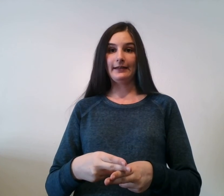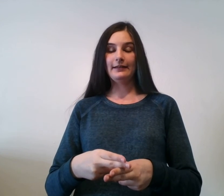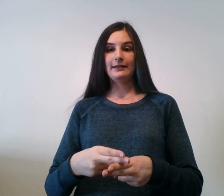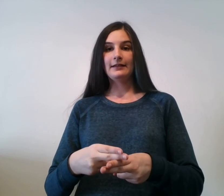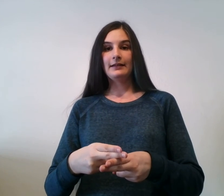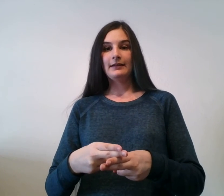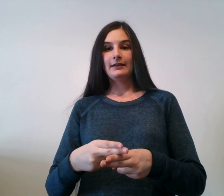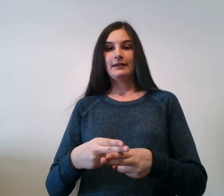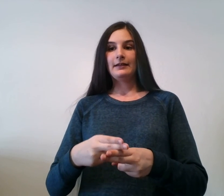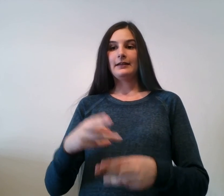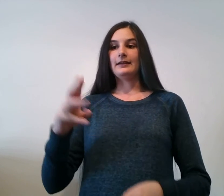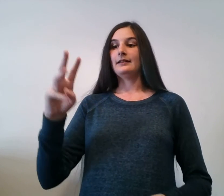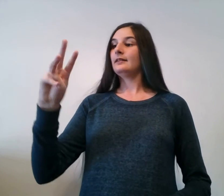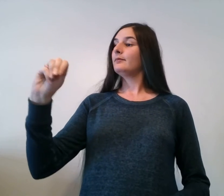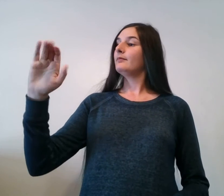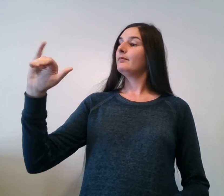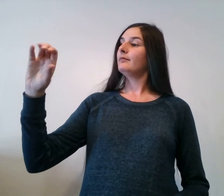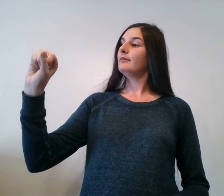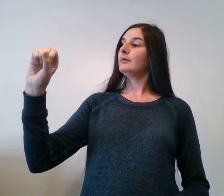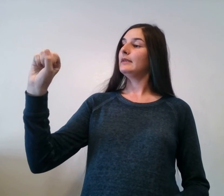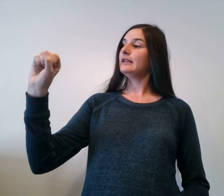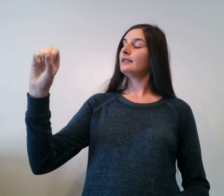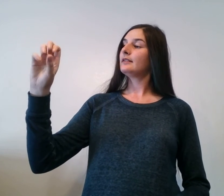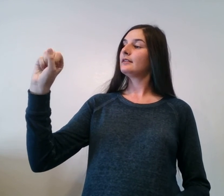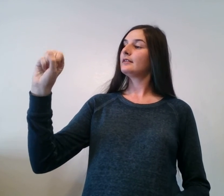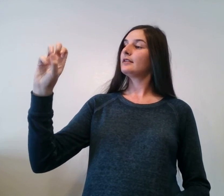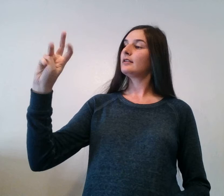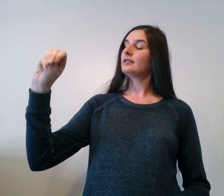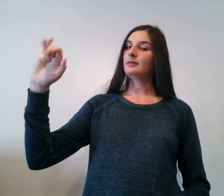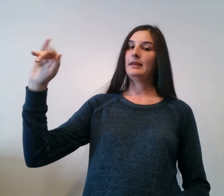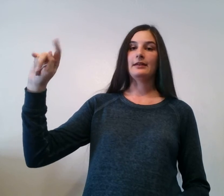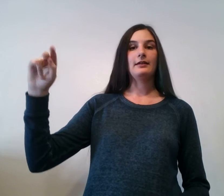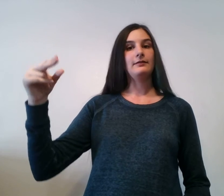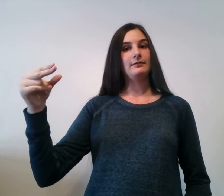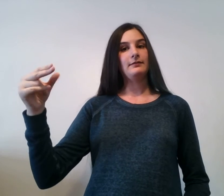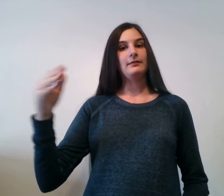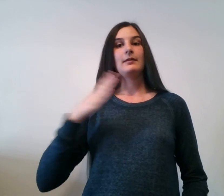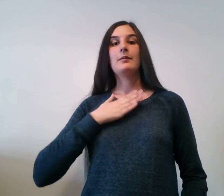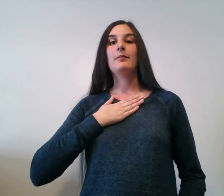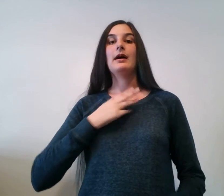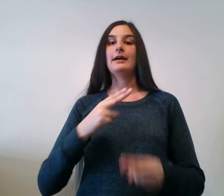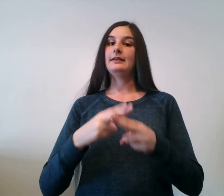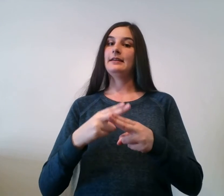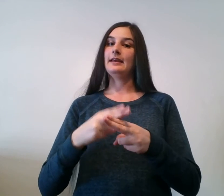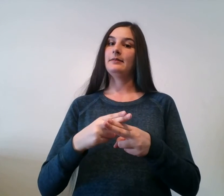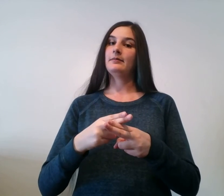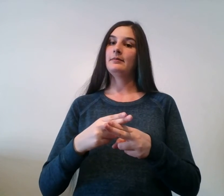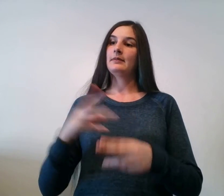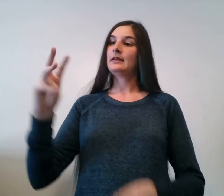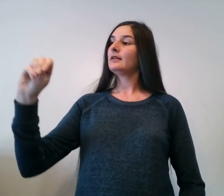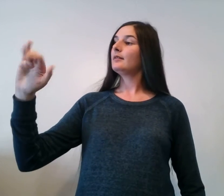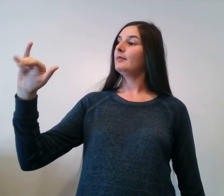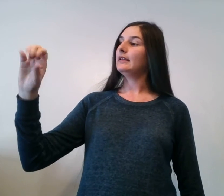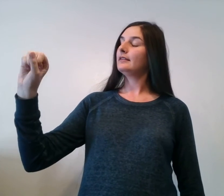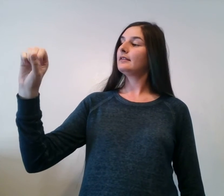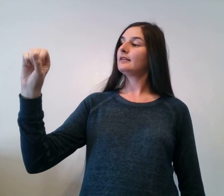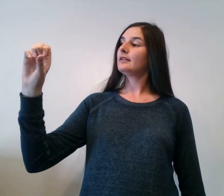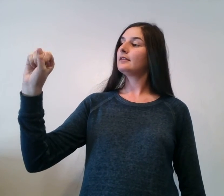it, is Miss Smith. My name, Miss